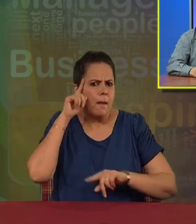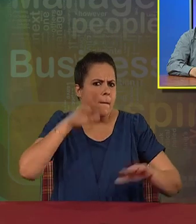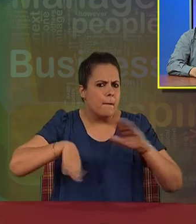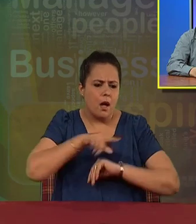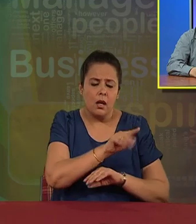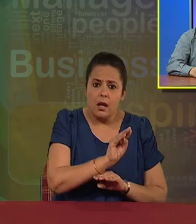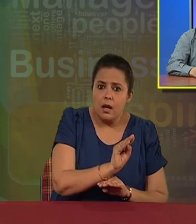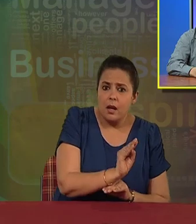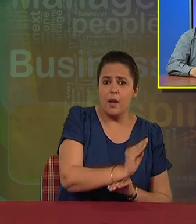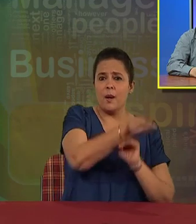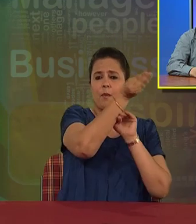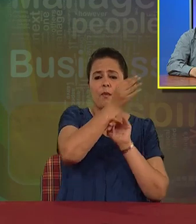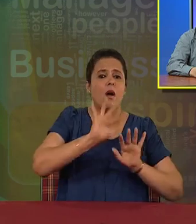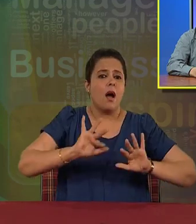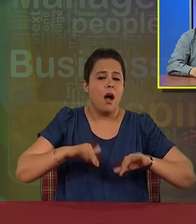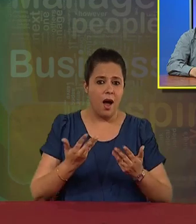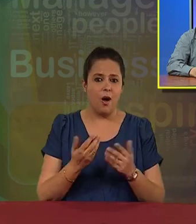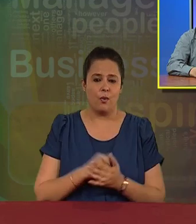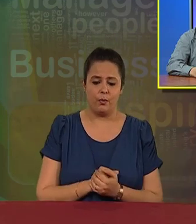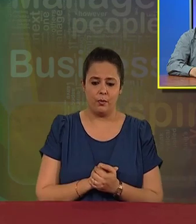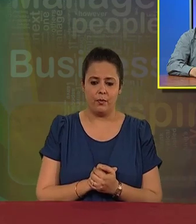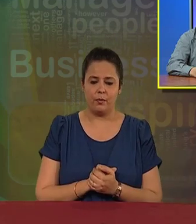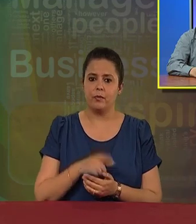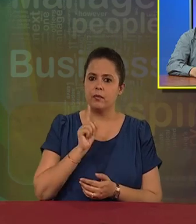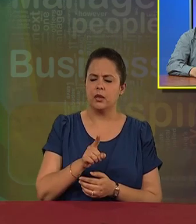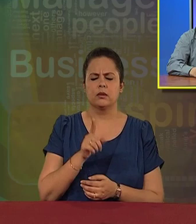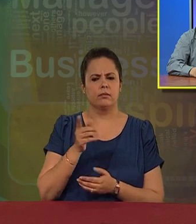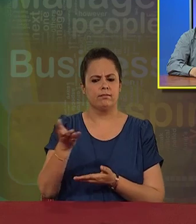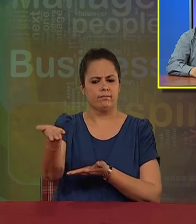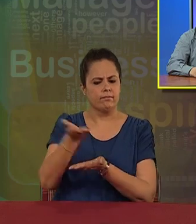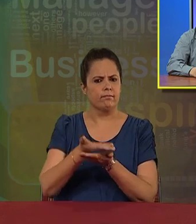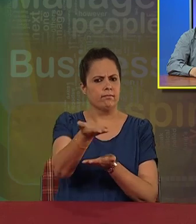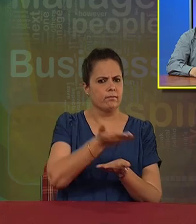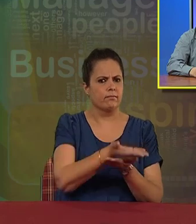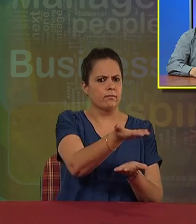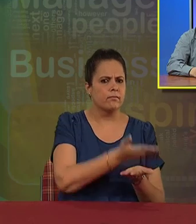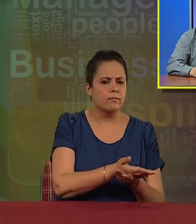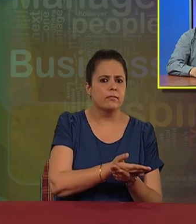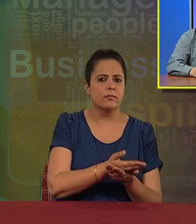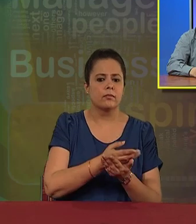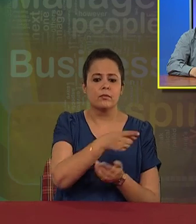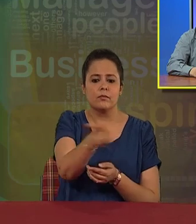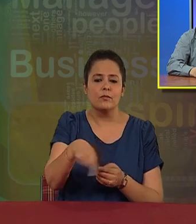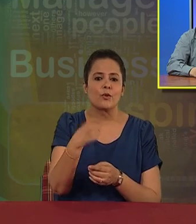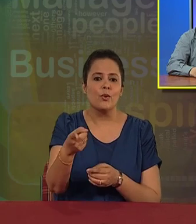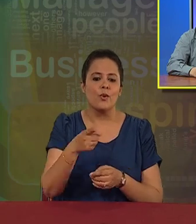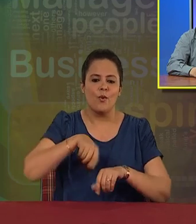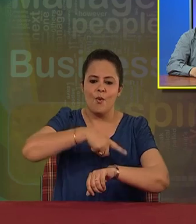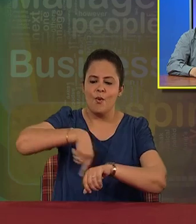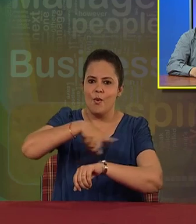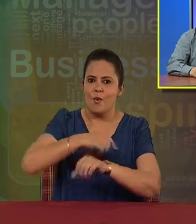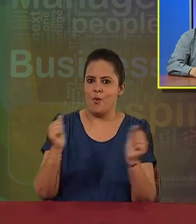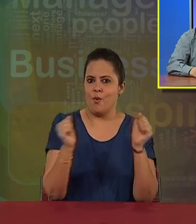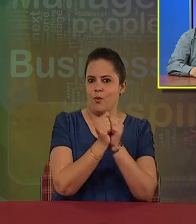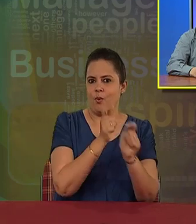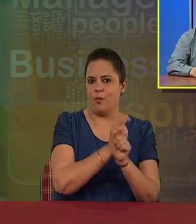to improve the position of the plant, it is imperative to take views and suggestions from the employees, because they are the ones who